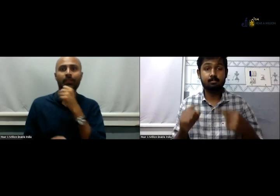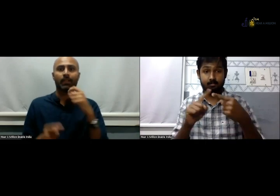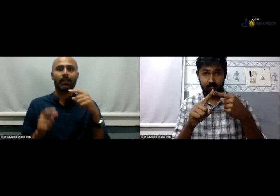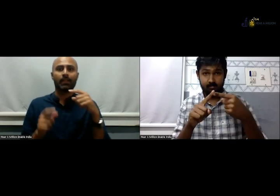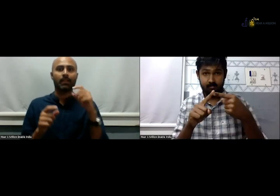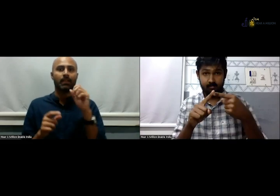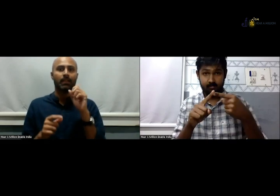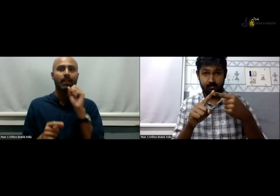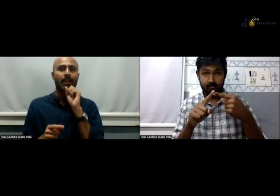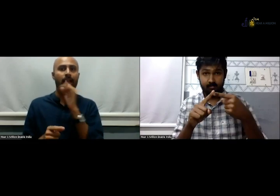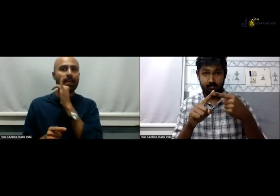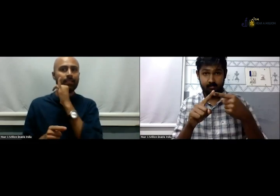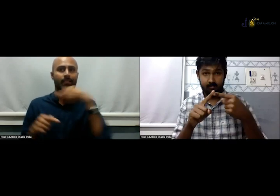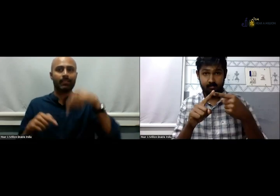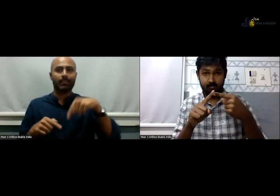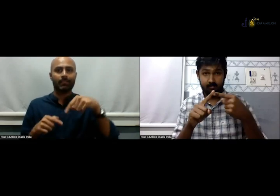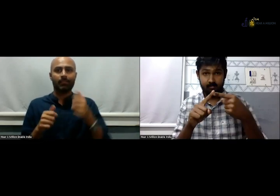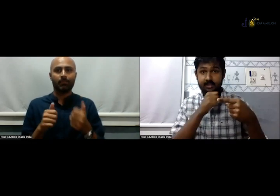right?